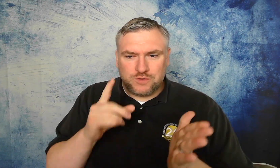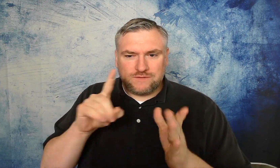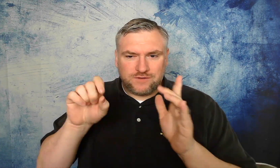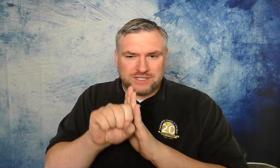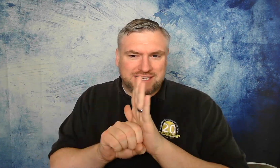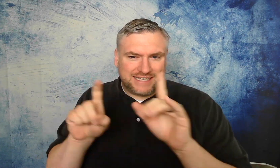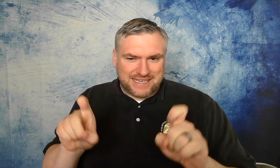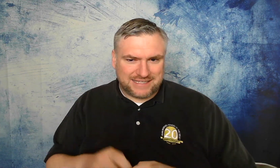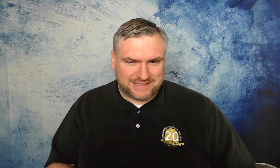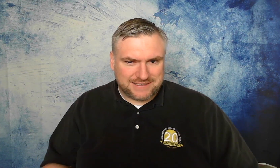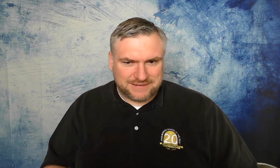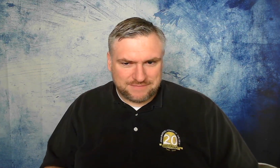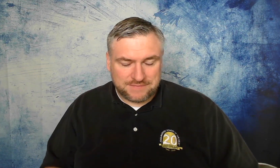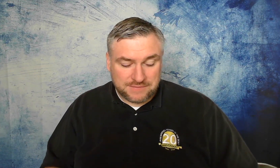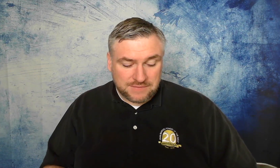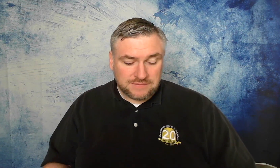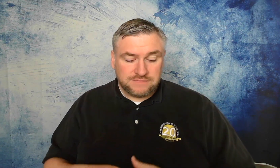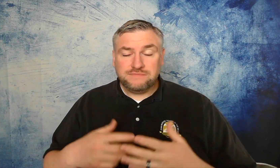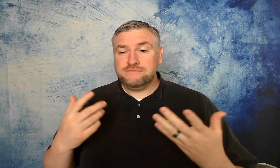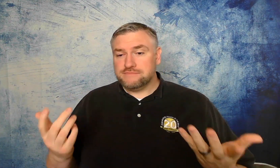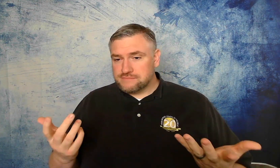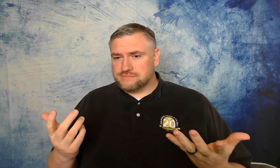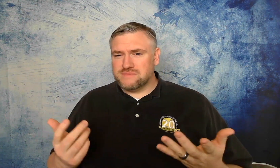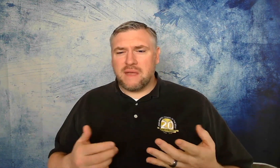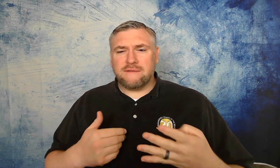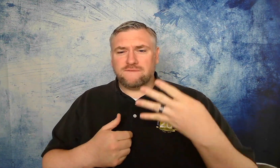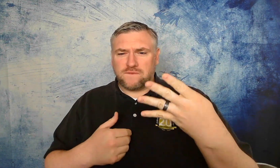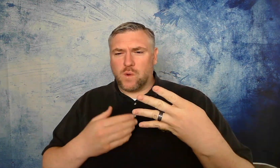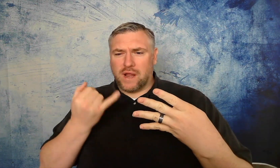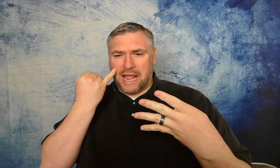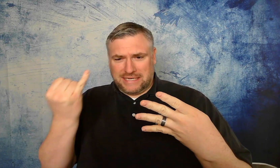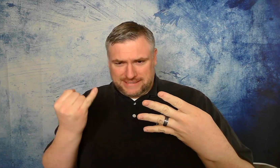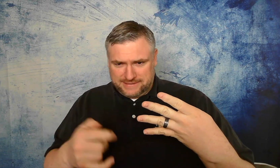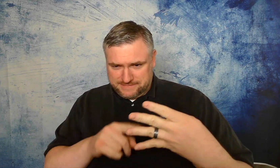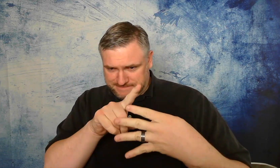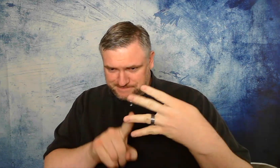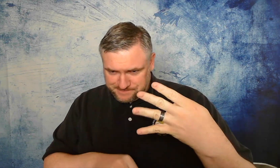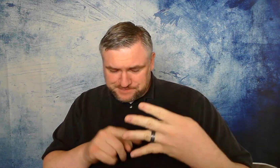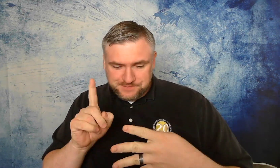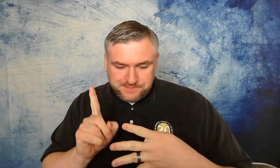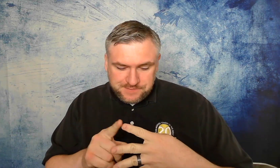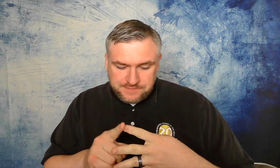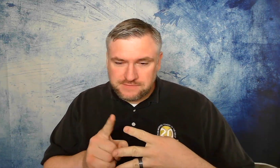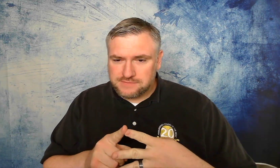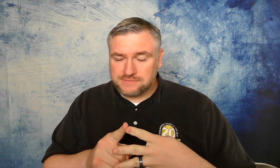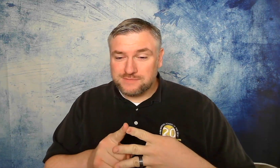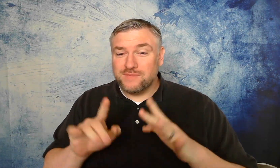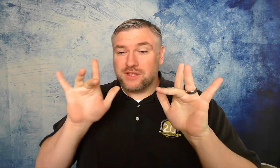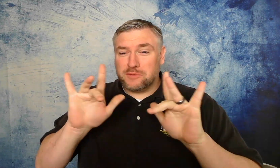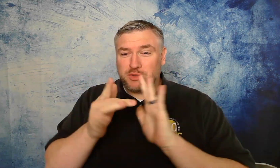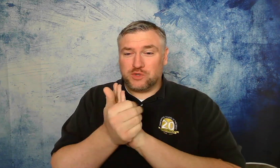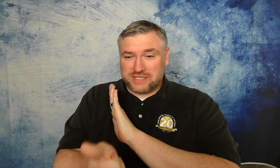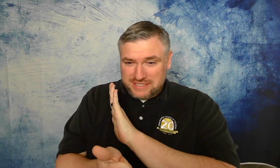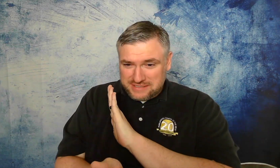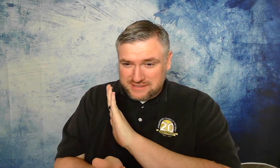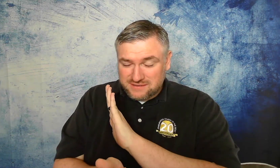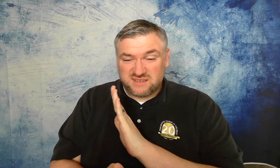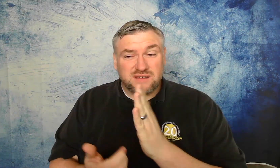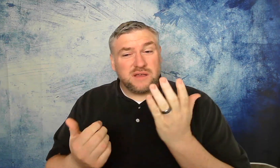prepare students for the state testing. So, four ideas. First, computer